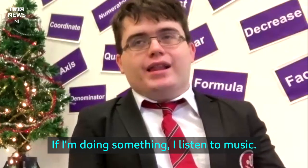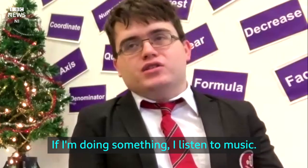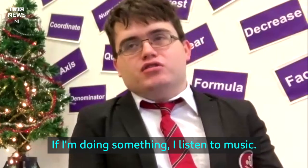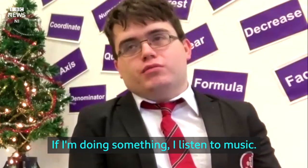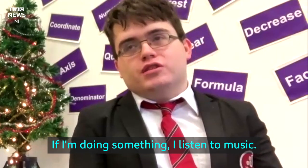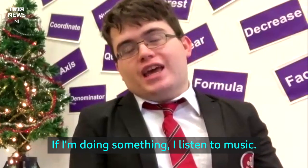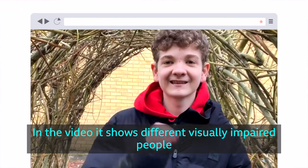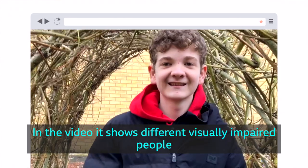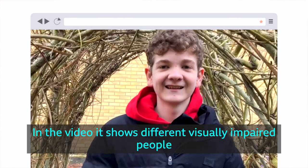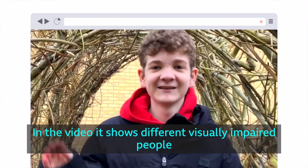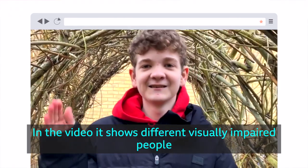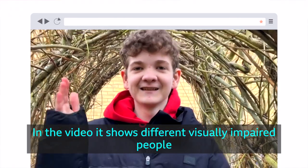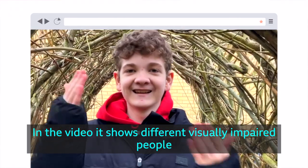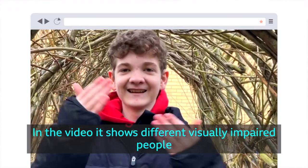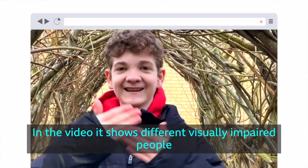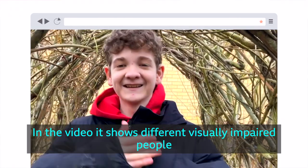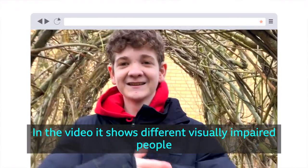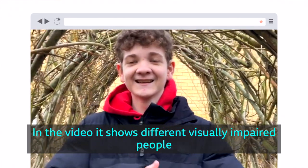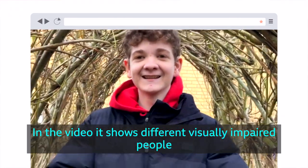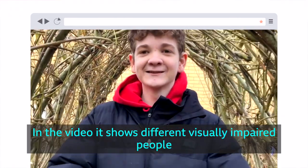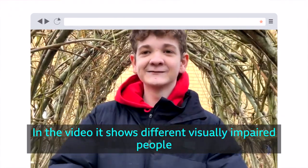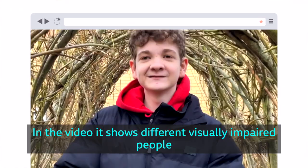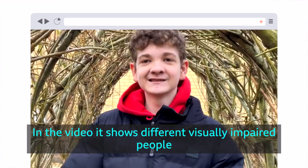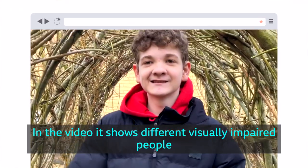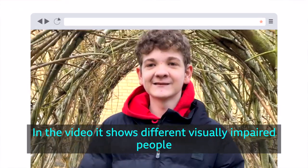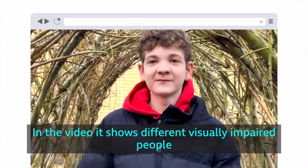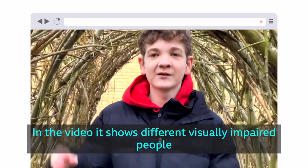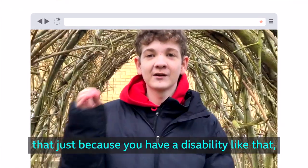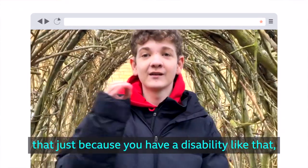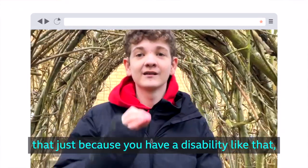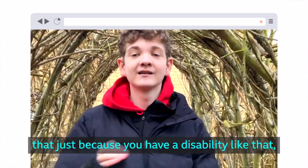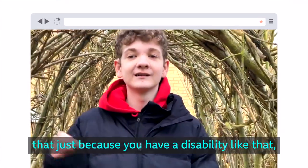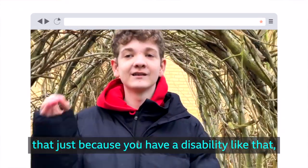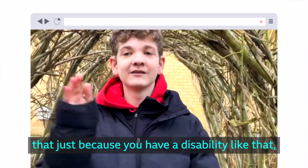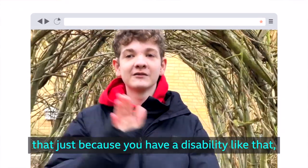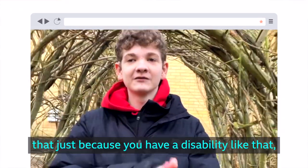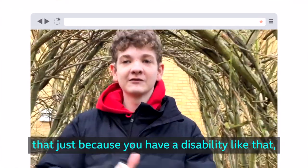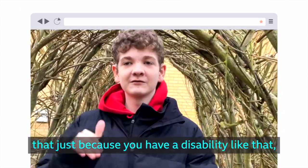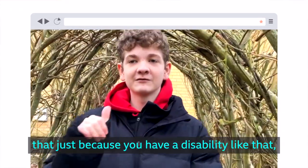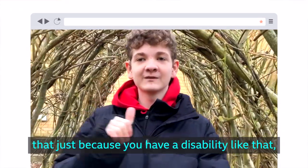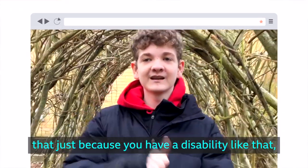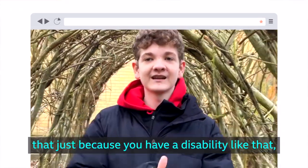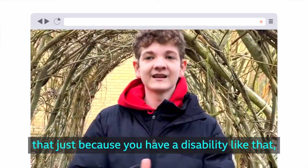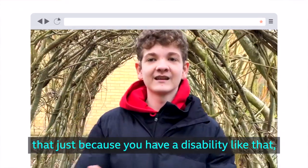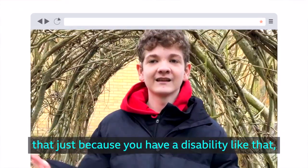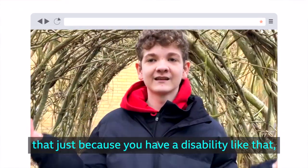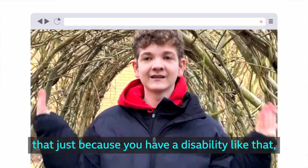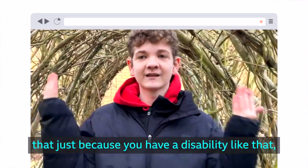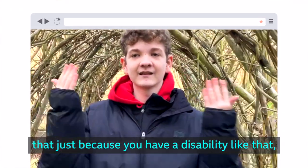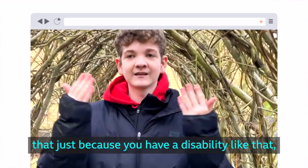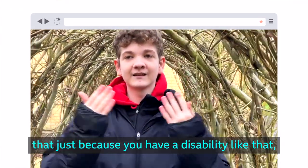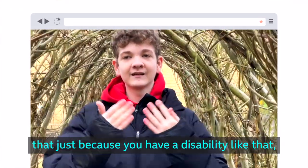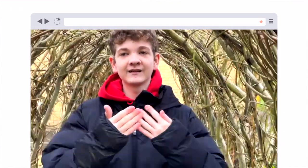something, I listen to music. And the video shows different visually impaired people that just because you have a disability